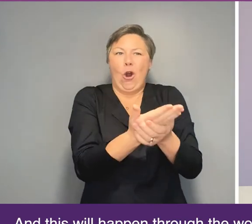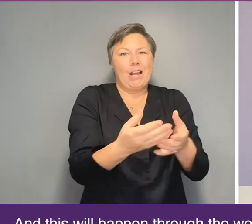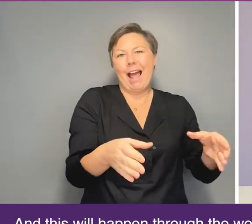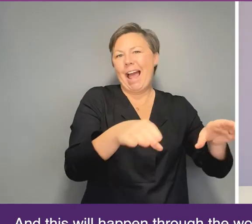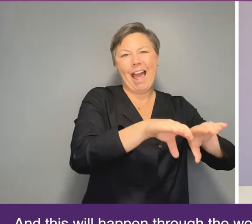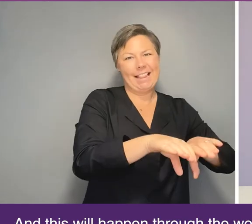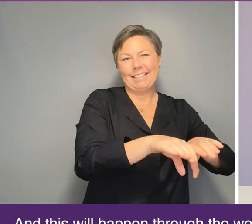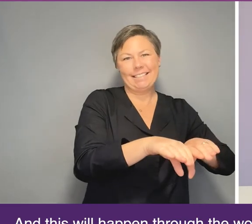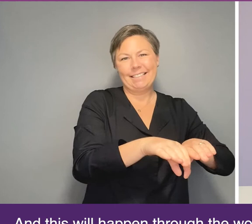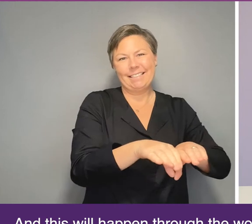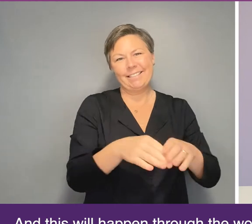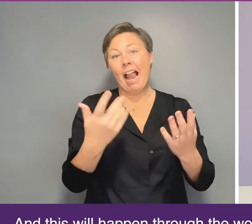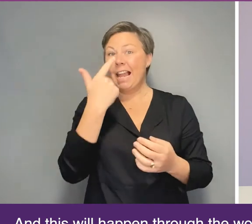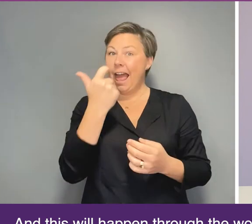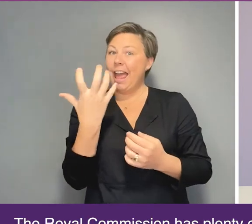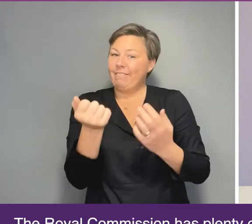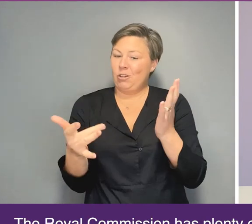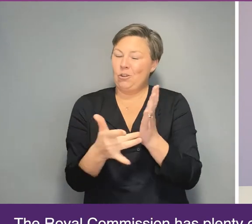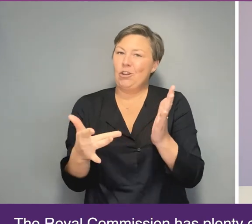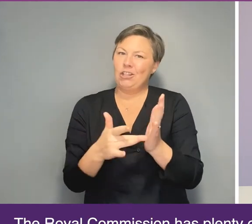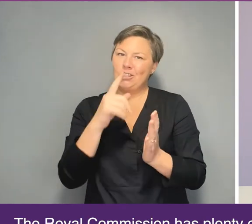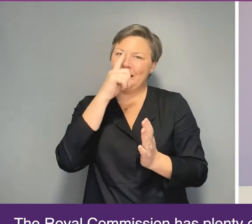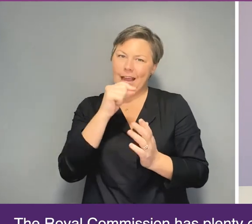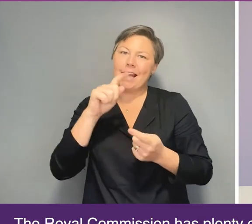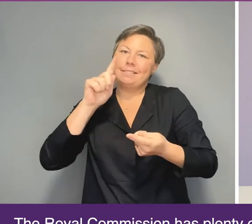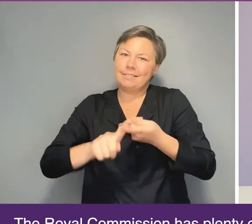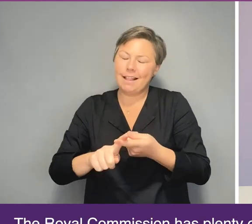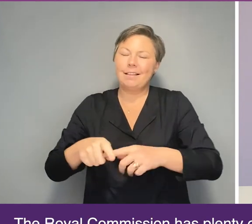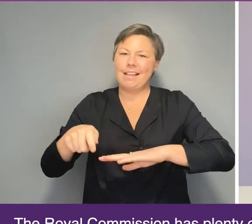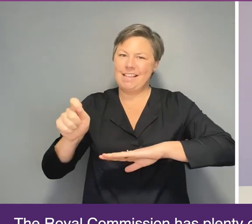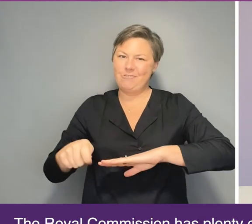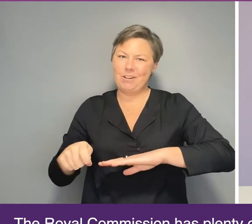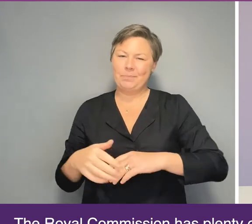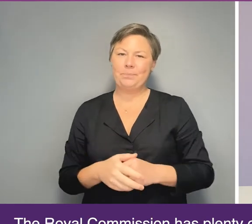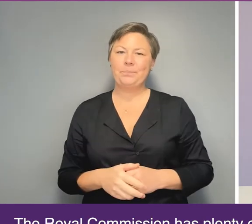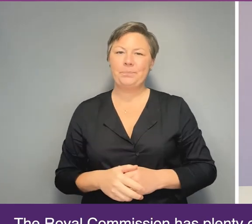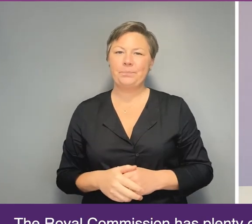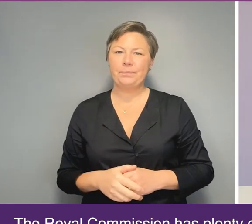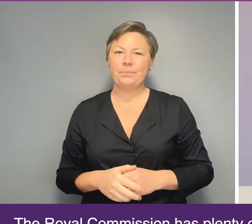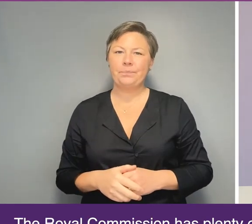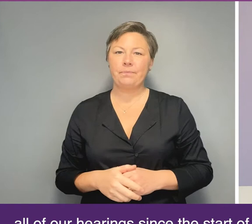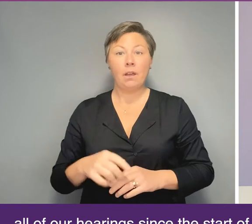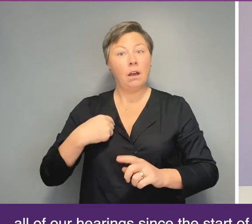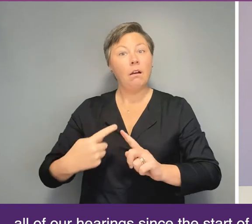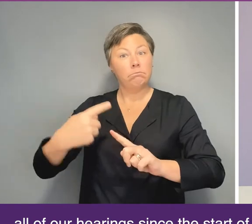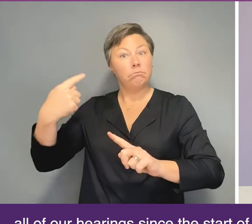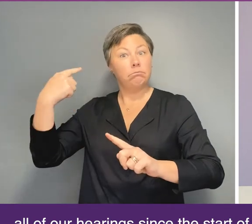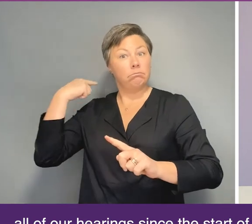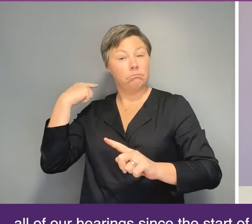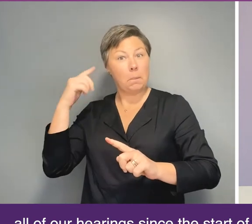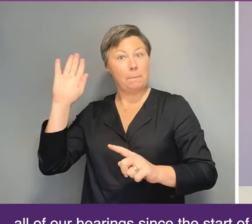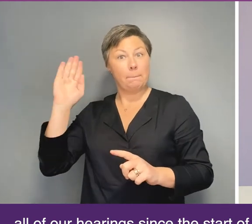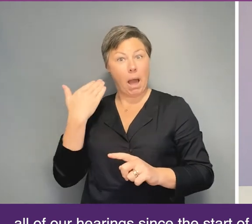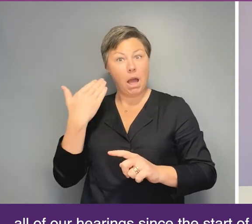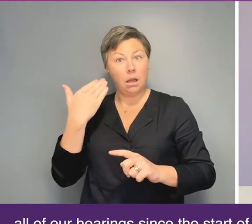wonders of modern technology. The Royal Commissioners. had plenty of experience with virtual hearings. All of our